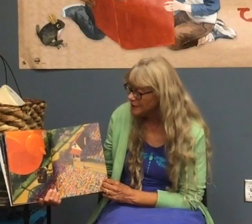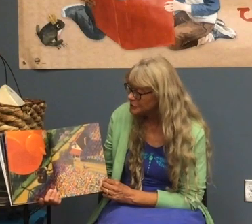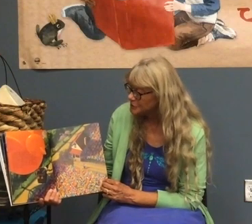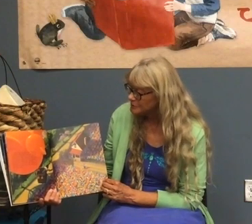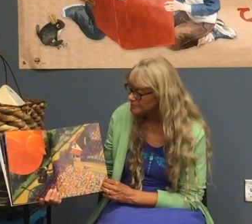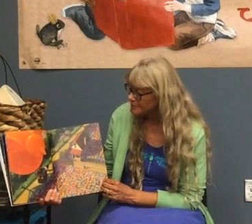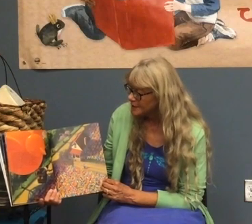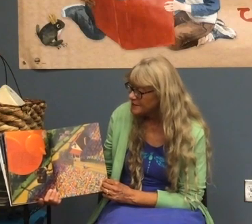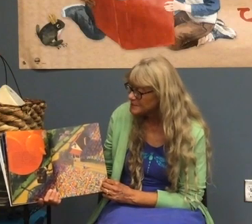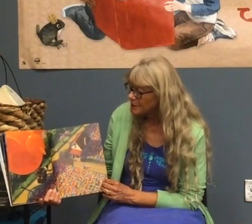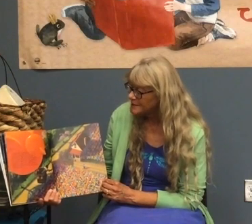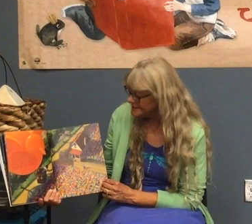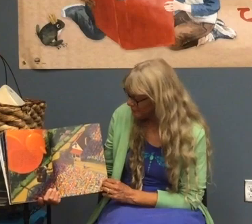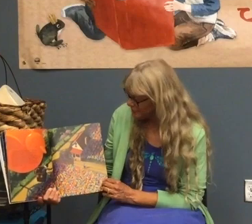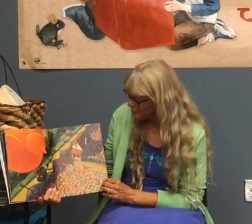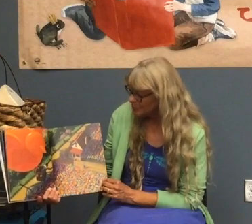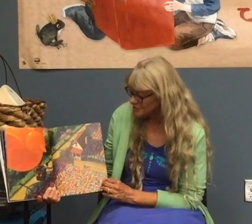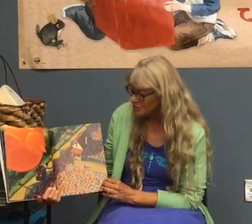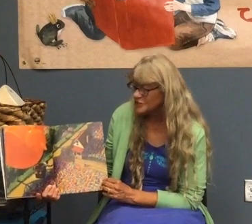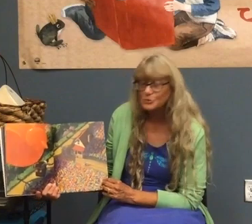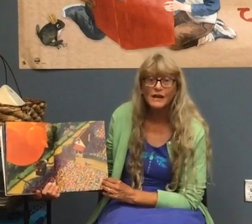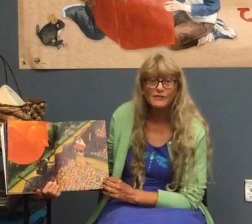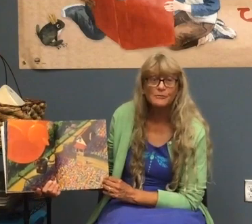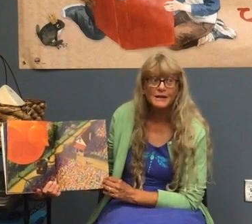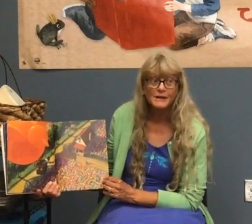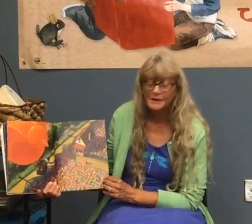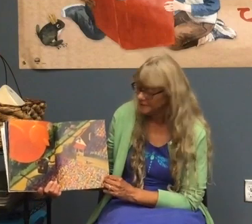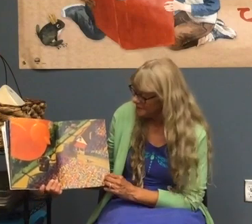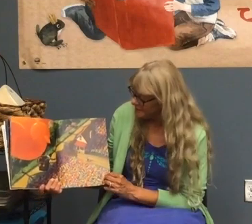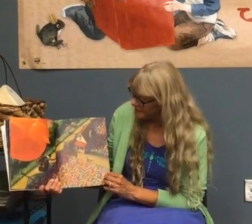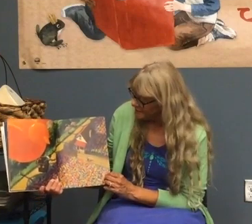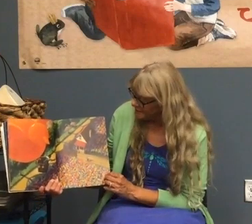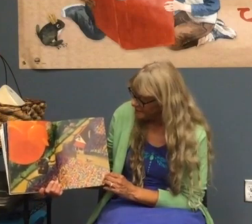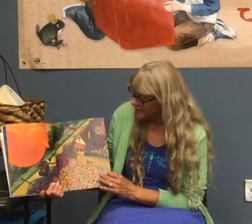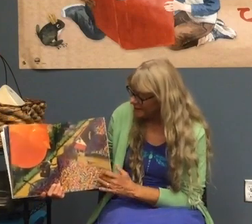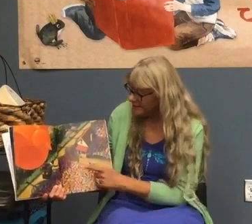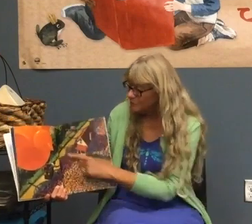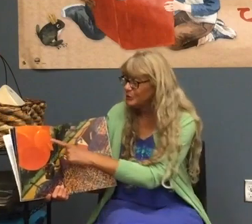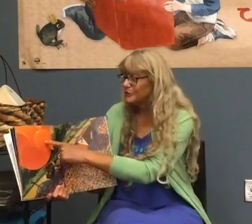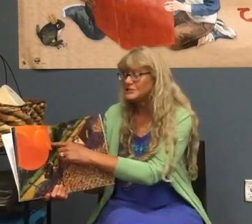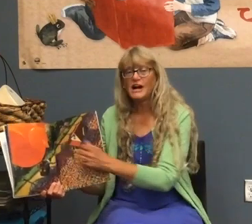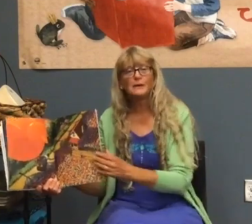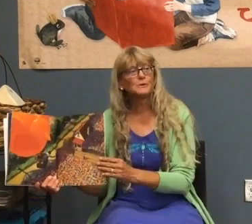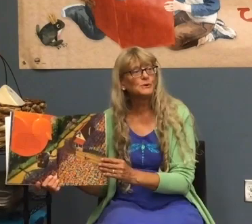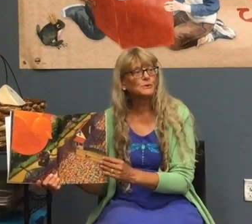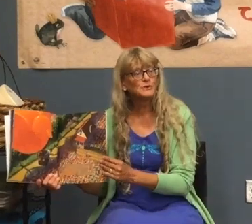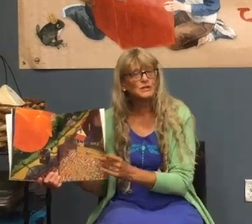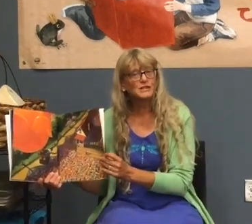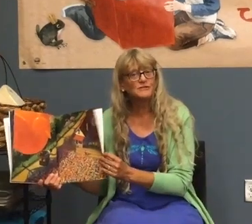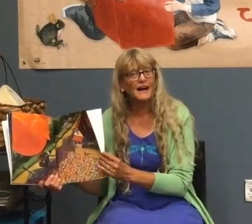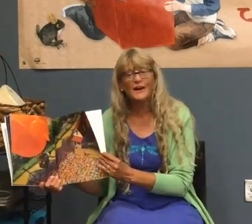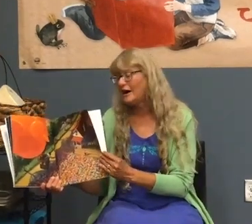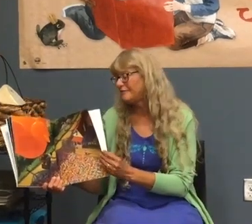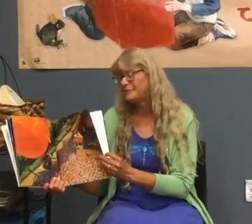did want to. This place here was just right for me. Look at that. He grew her a giant balloon so she